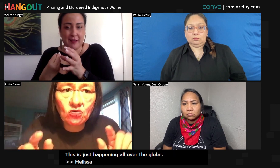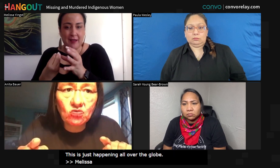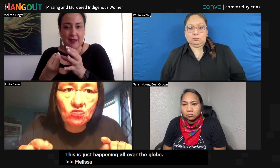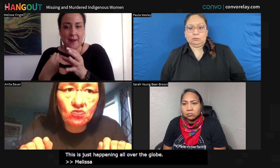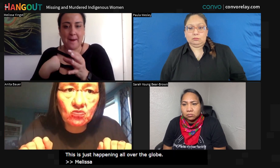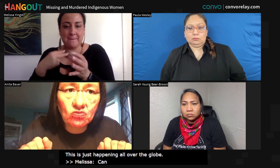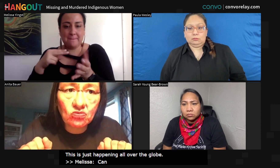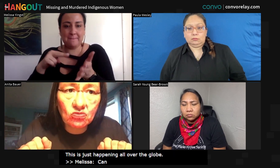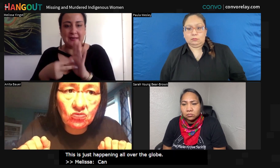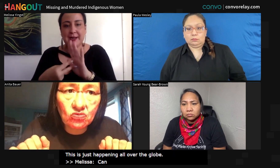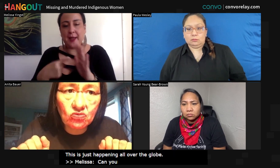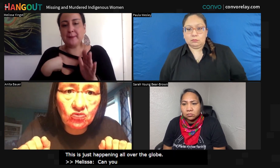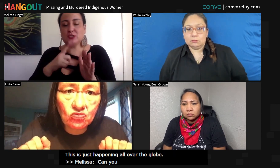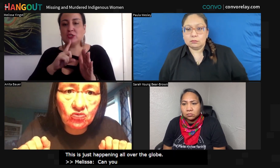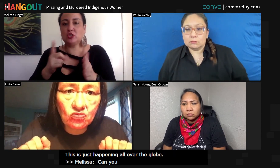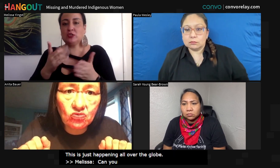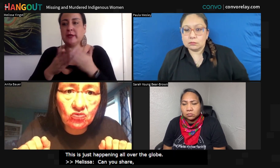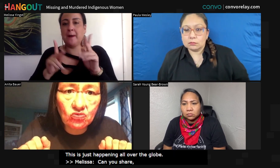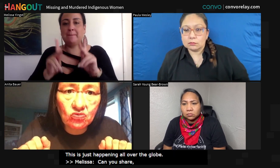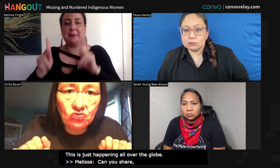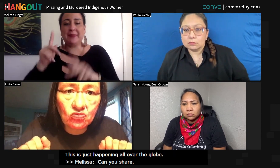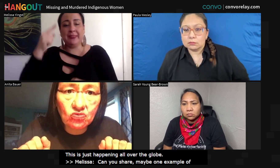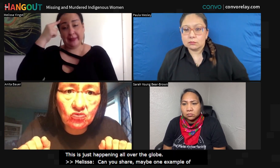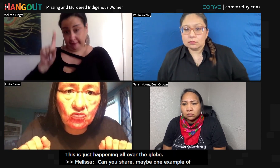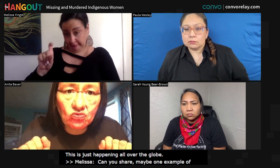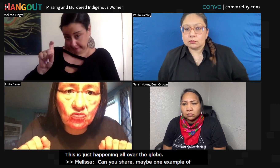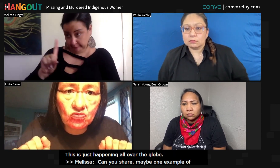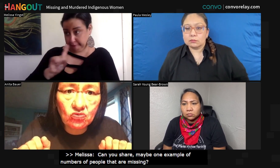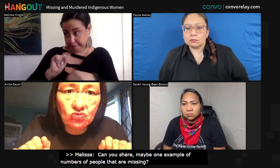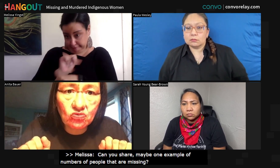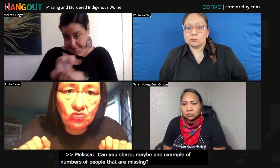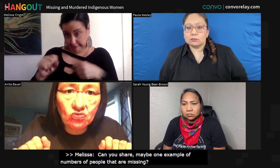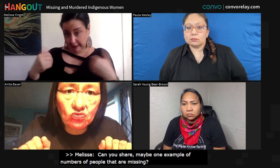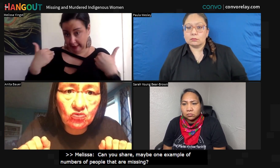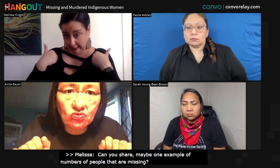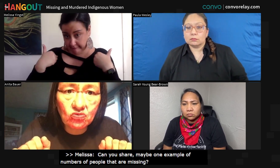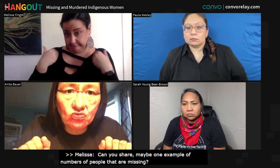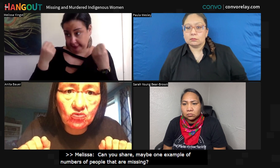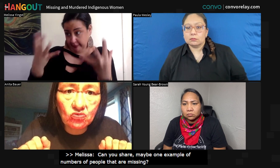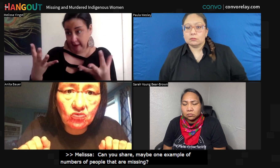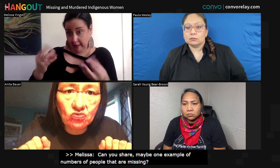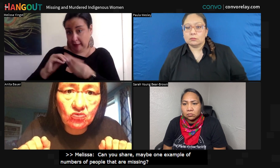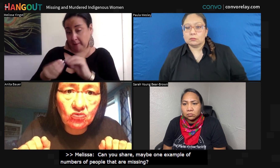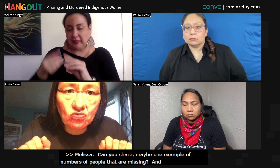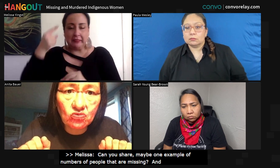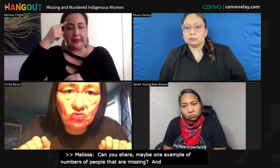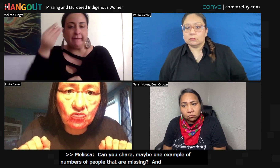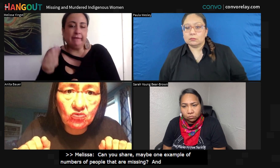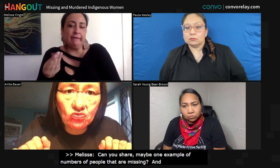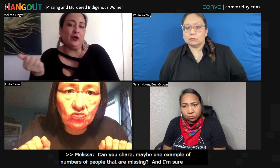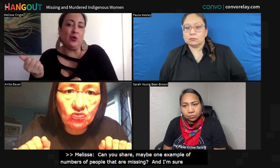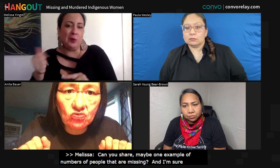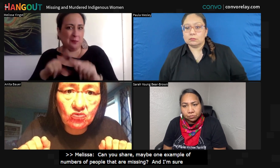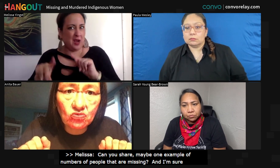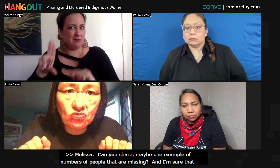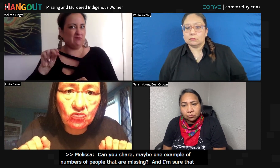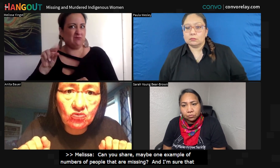numbers of people that are missing? And I'm sure that some people may think if there is so many